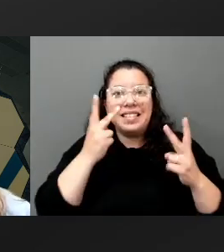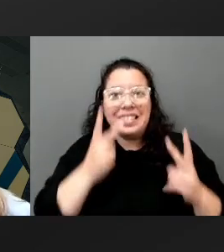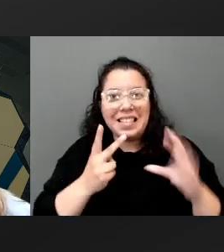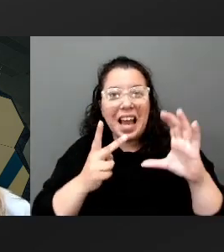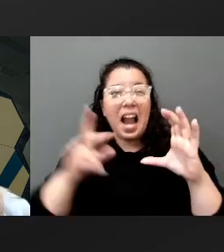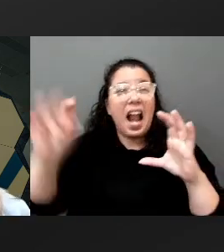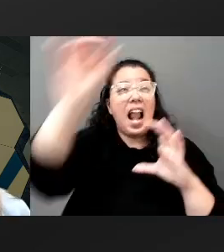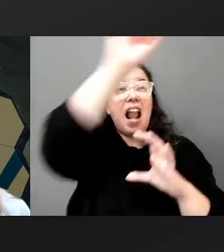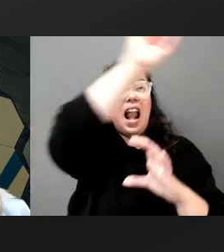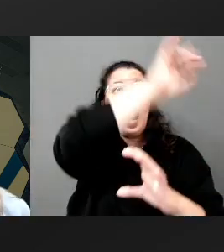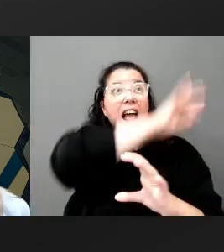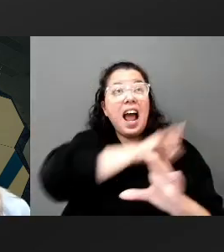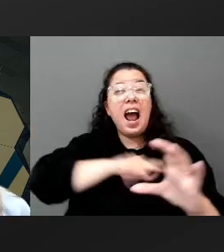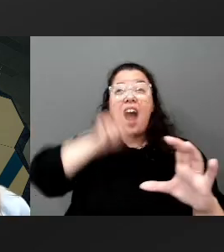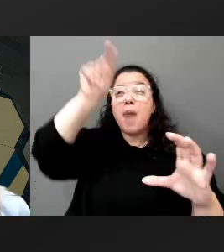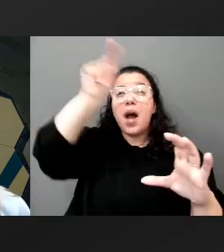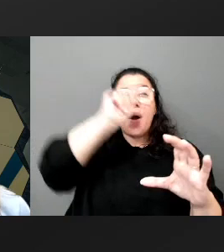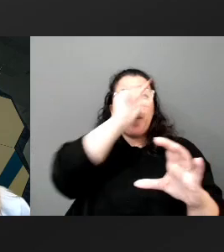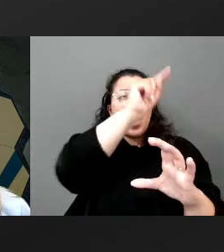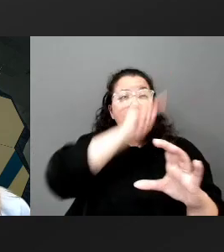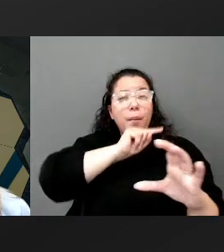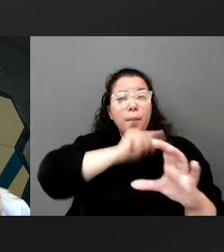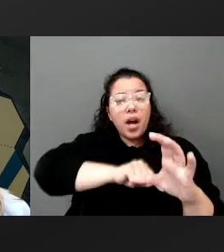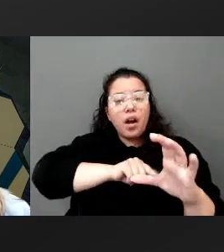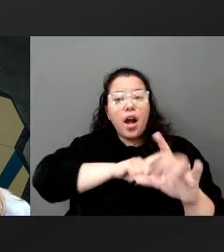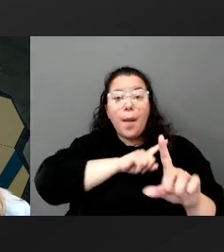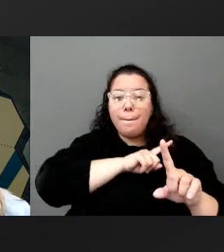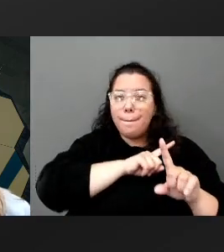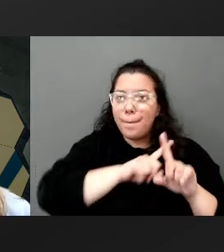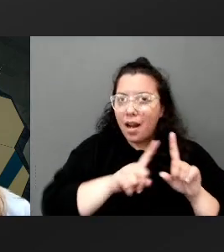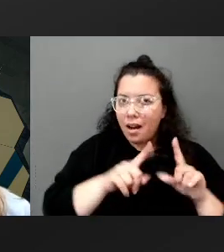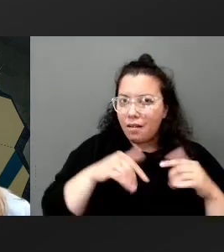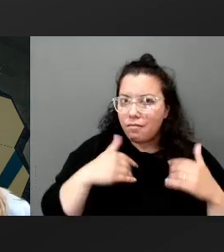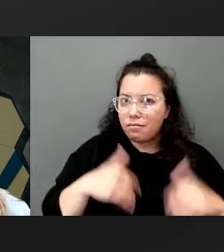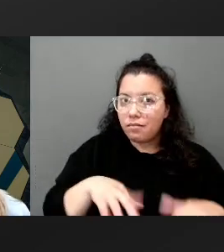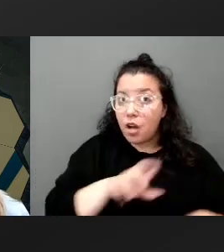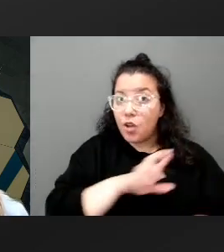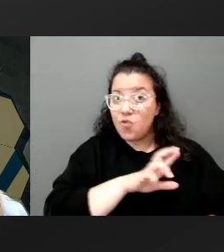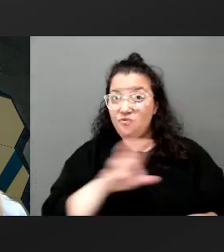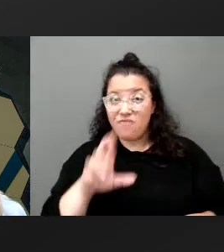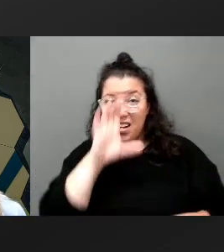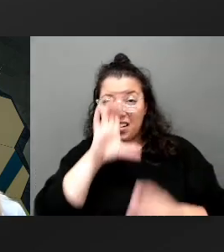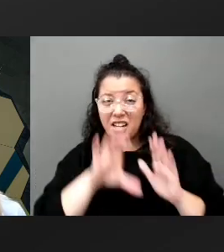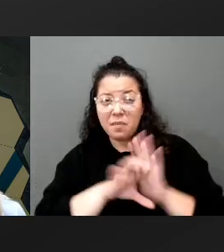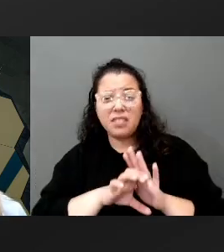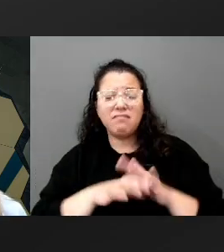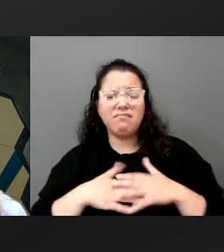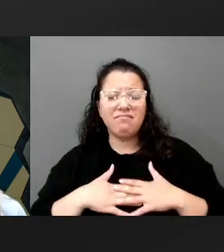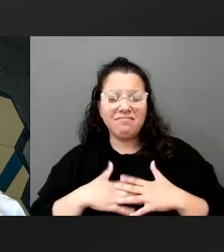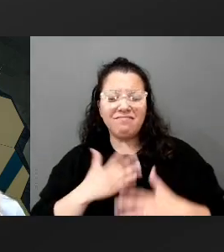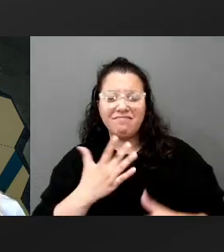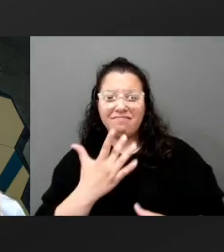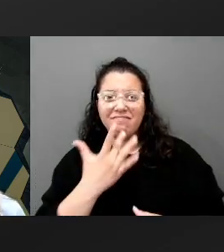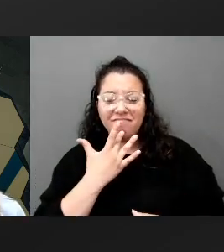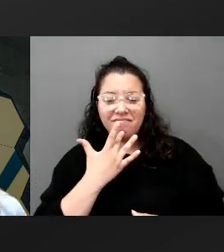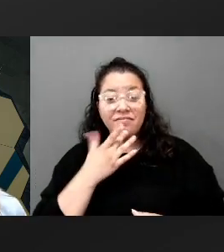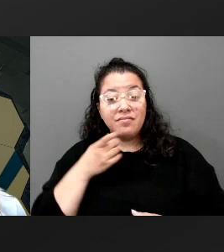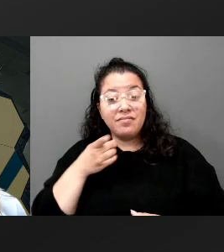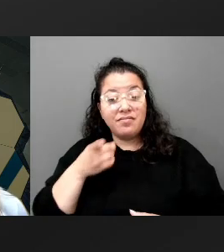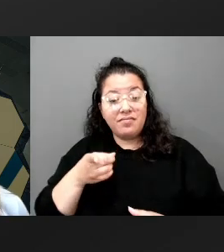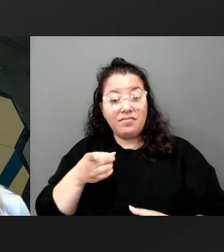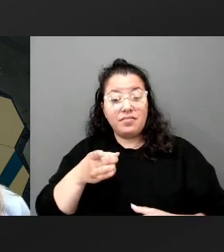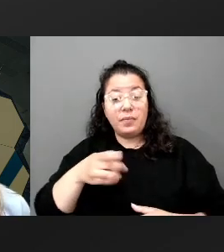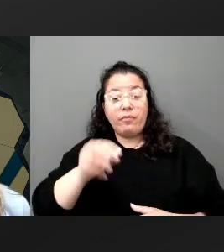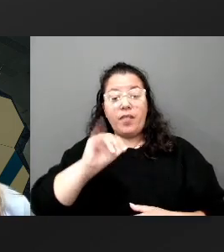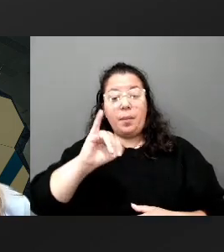2 images is the right-hand image, the mid-infrared image. This is where we can actually see evidence of